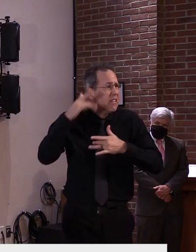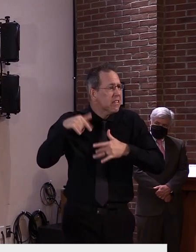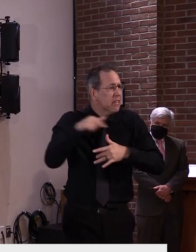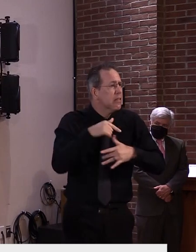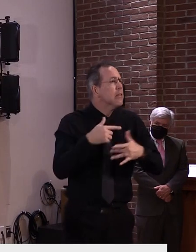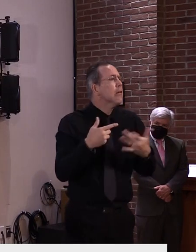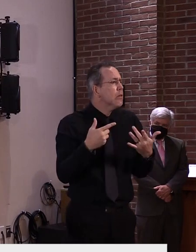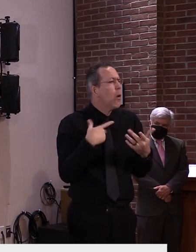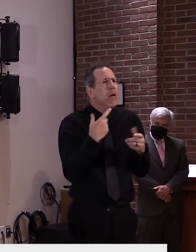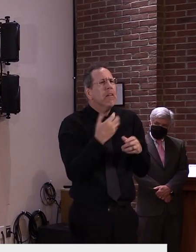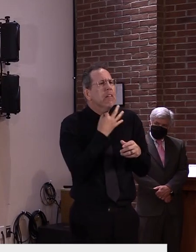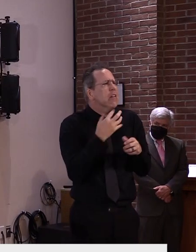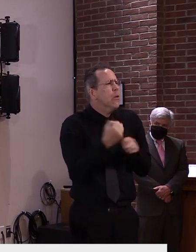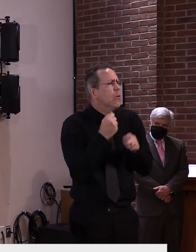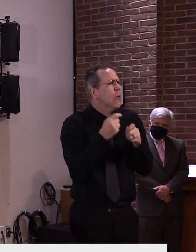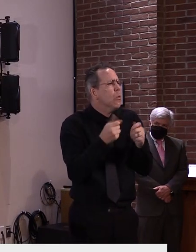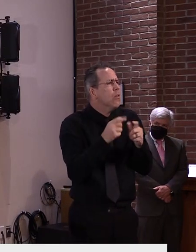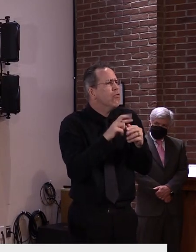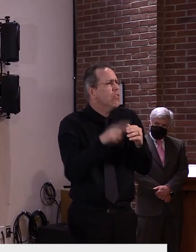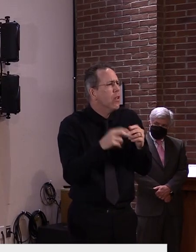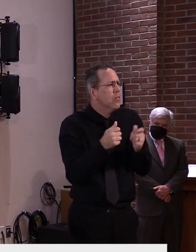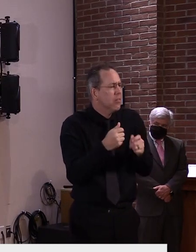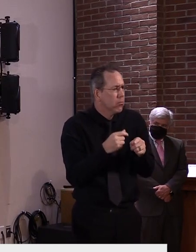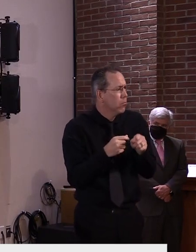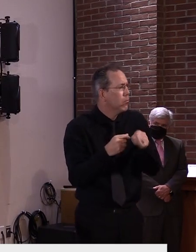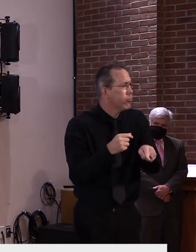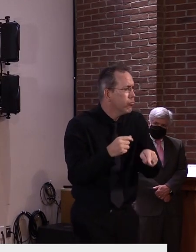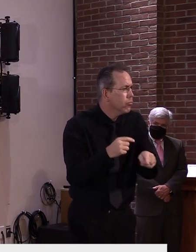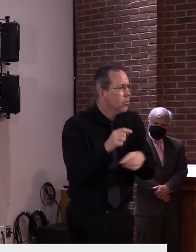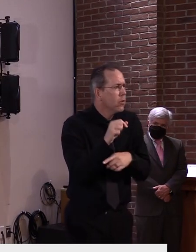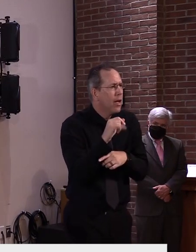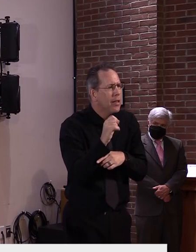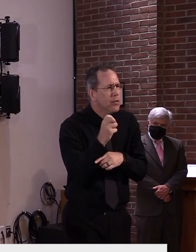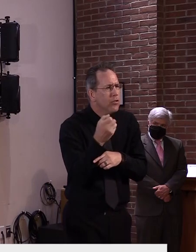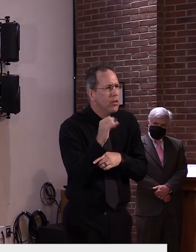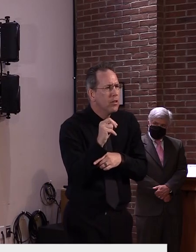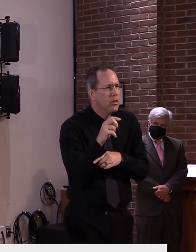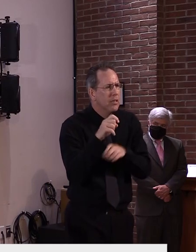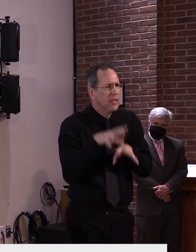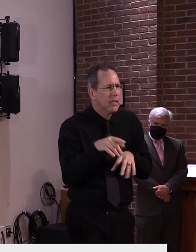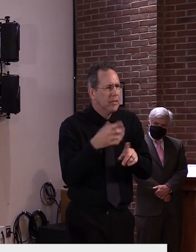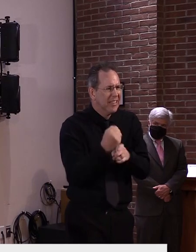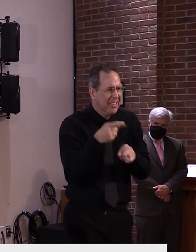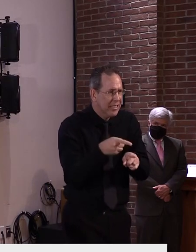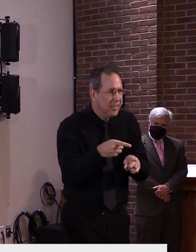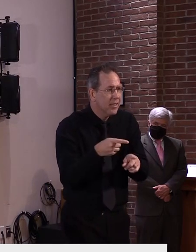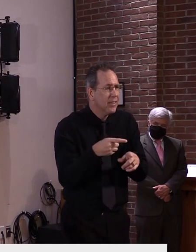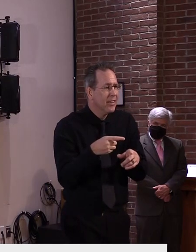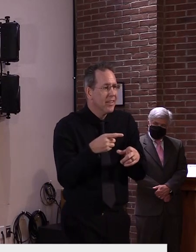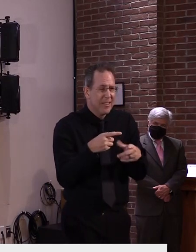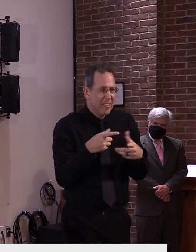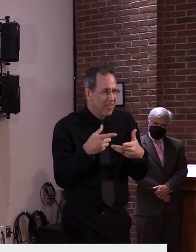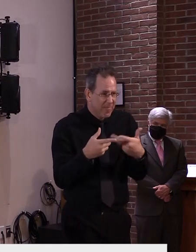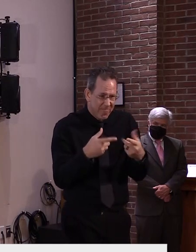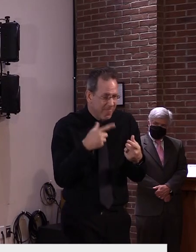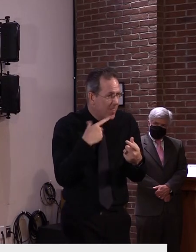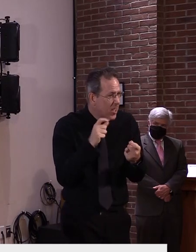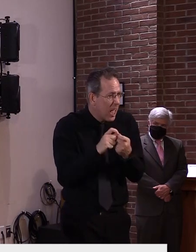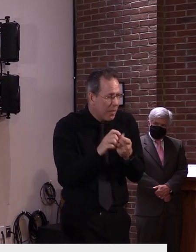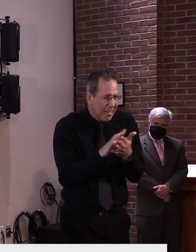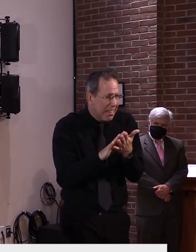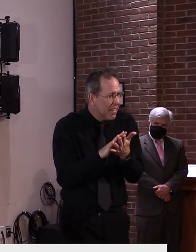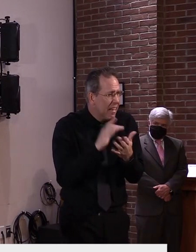platforms, but we do have to really understand their pitfalls and problems clearly before we